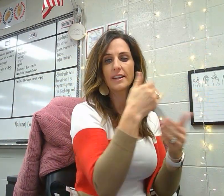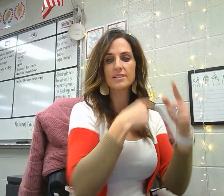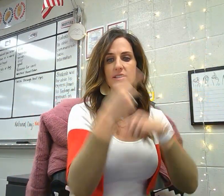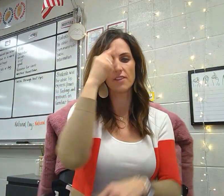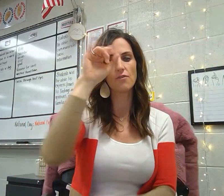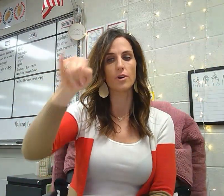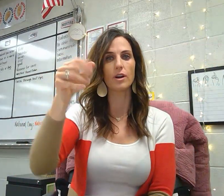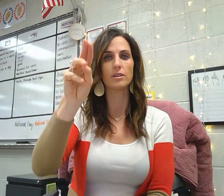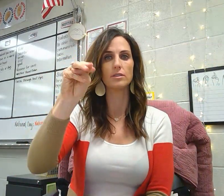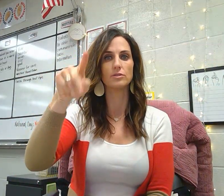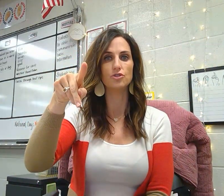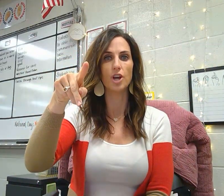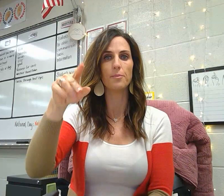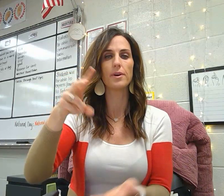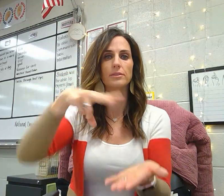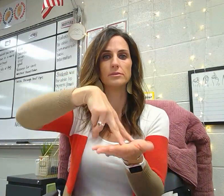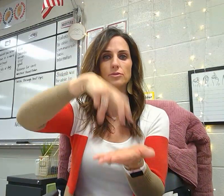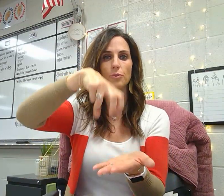Next, the sign for jump.